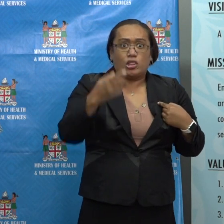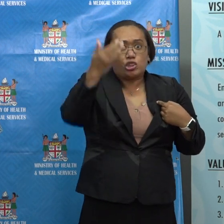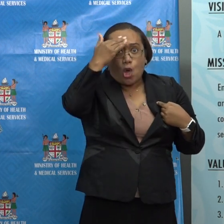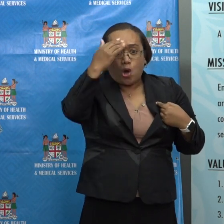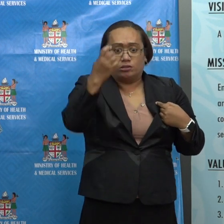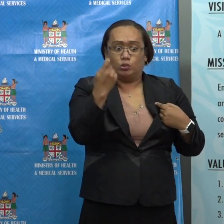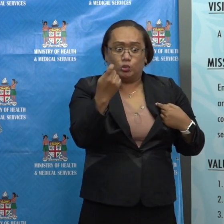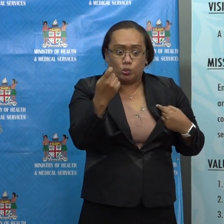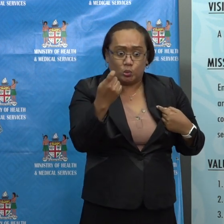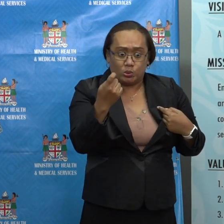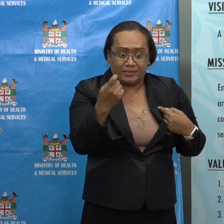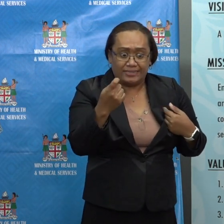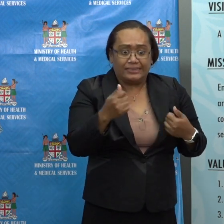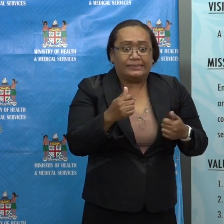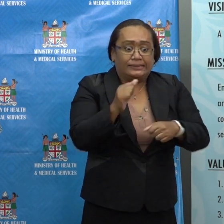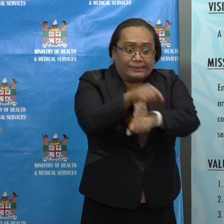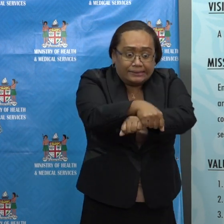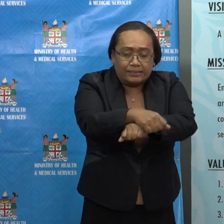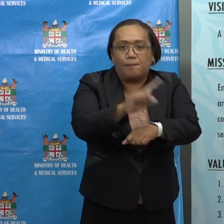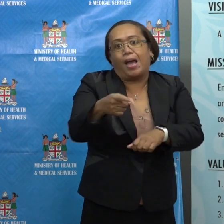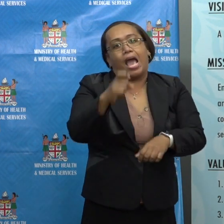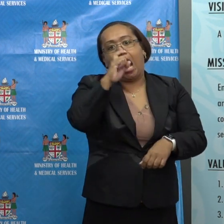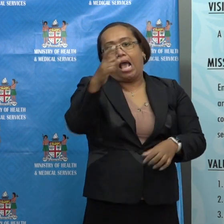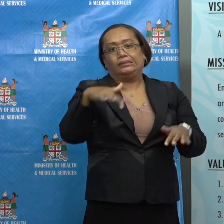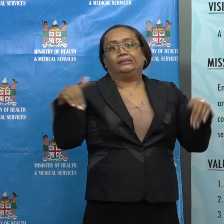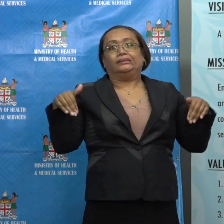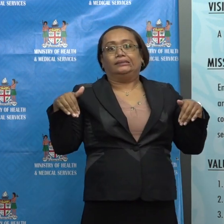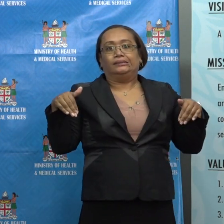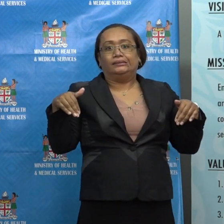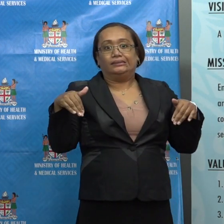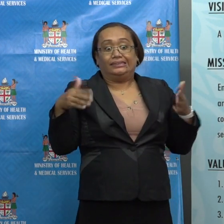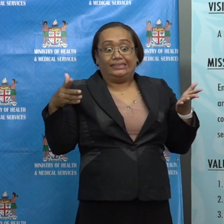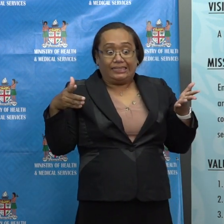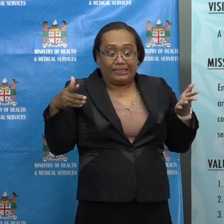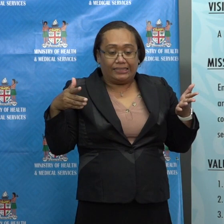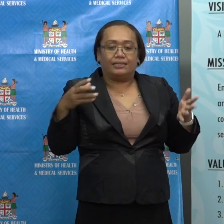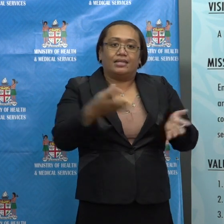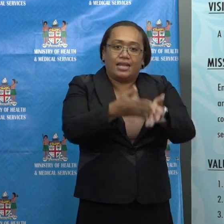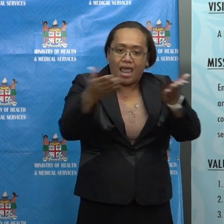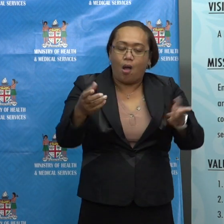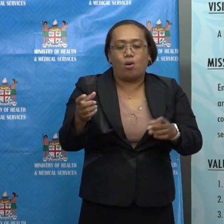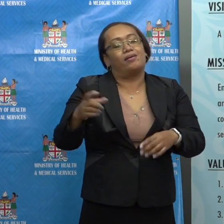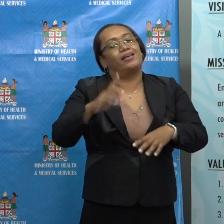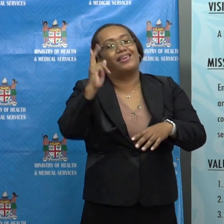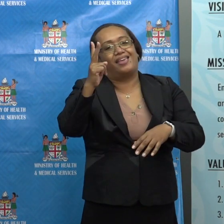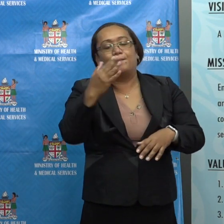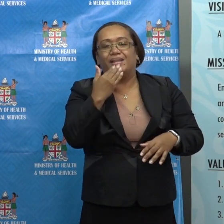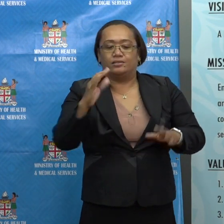had a setback. Now to get back on track, we all have to be together.